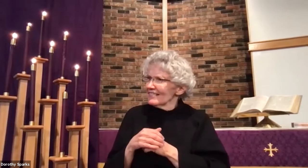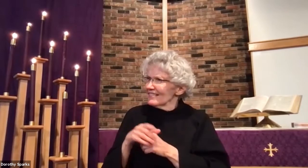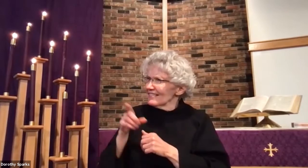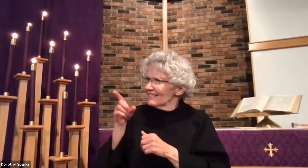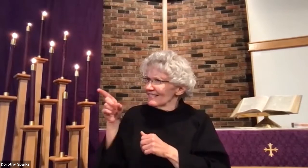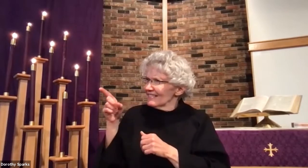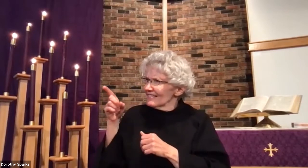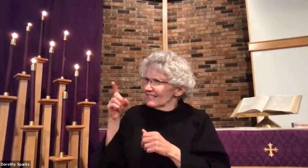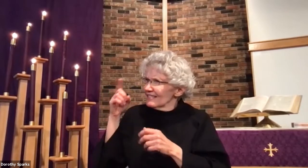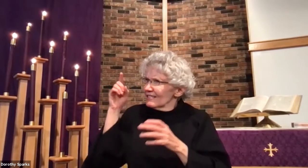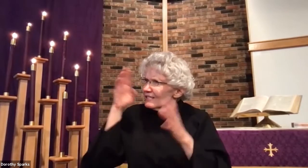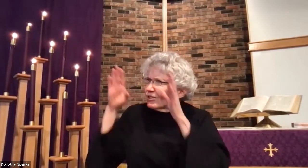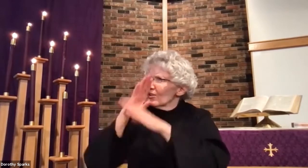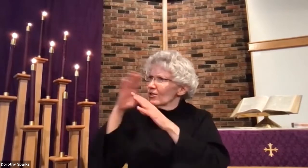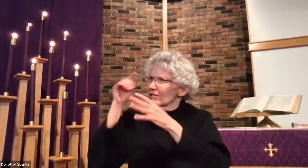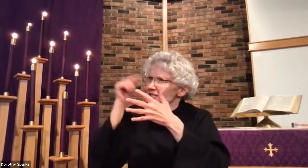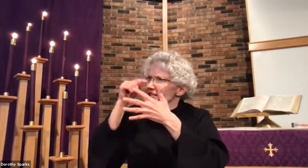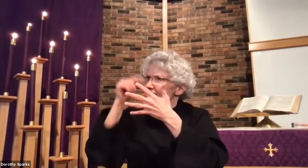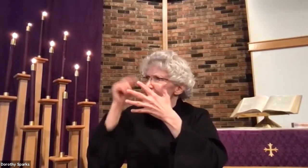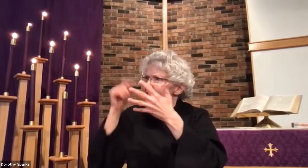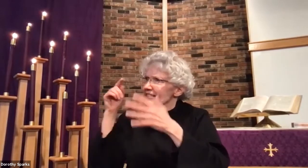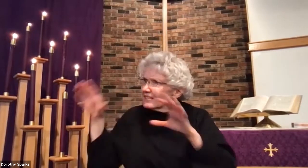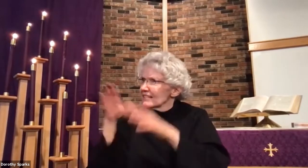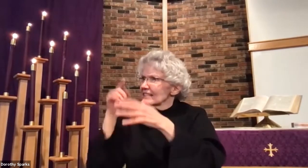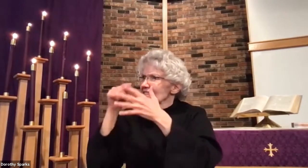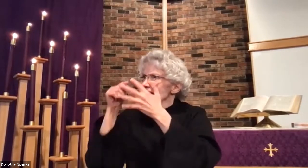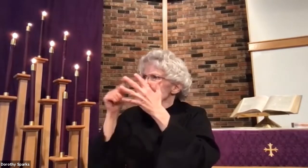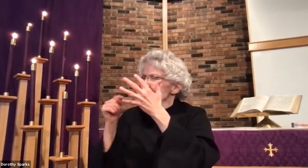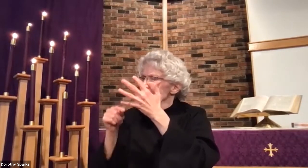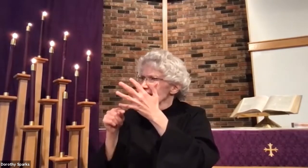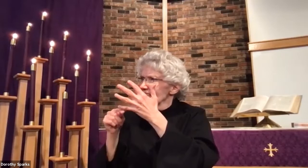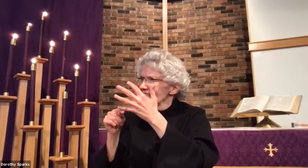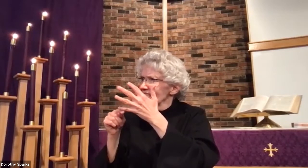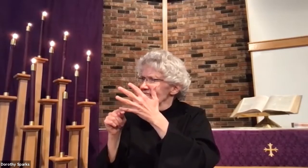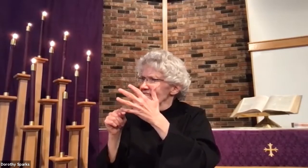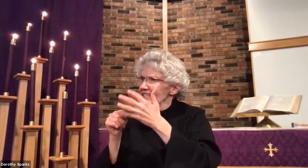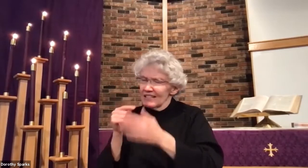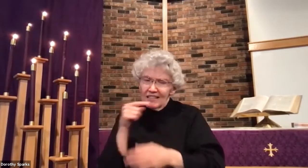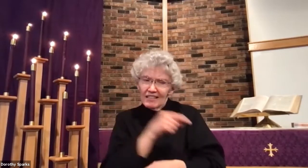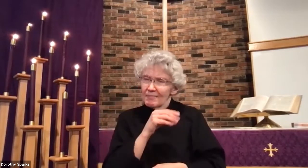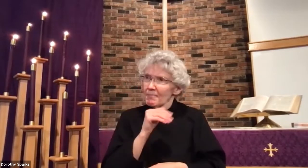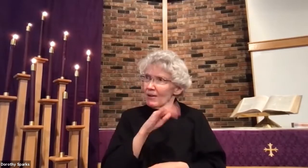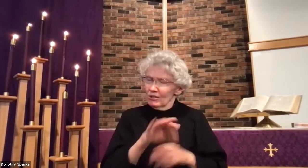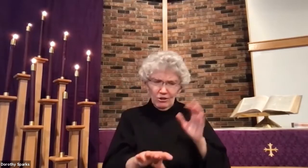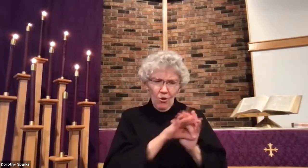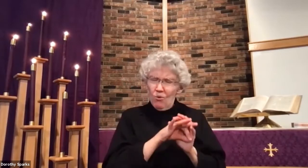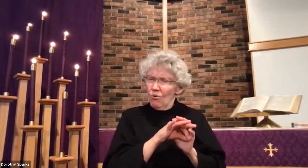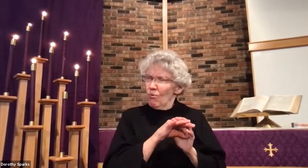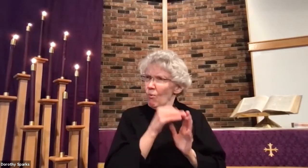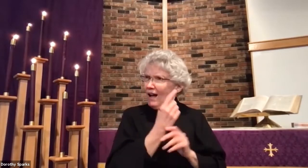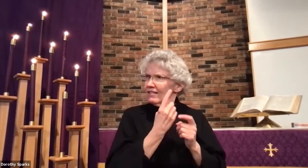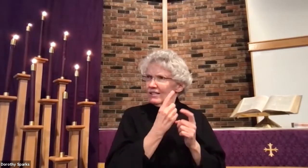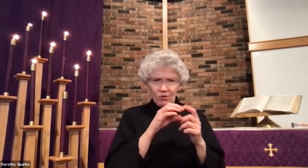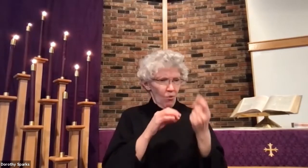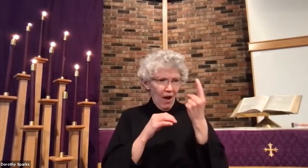work that had to be done. Martha went in and said, "Lord, don't you care that my sister has left me to do all this work